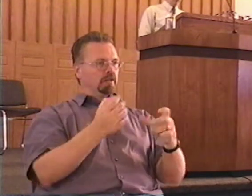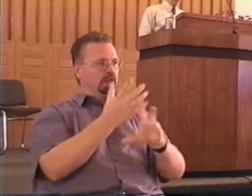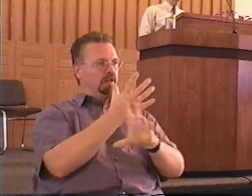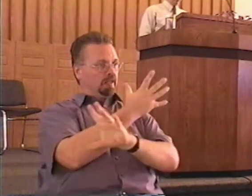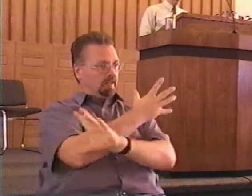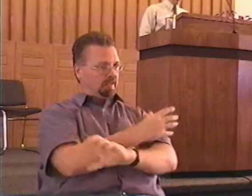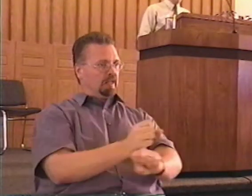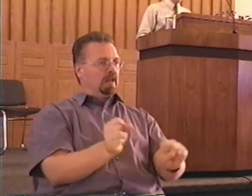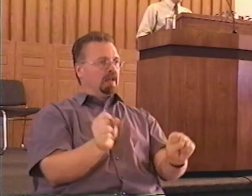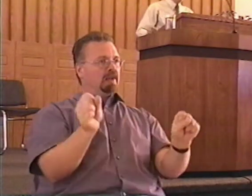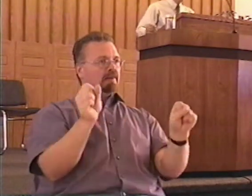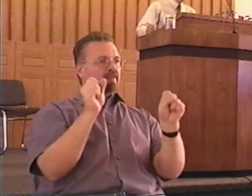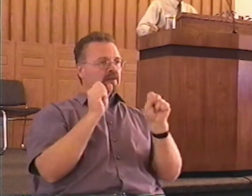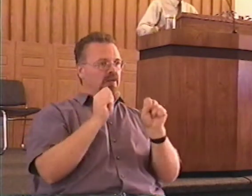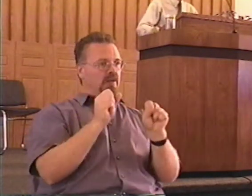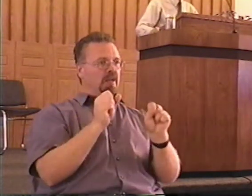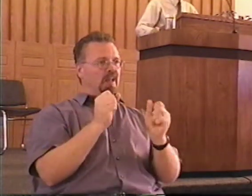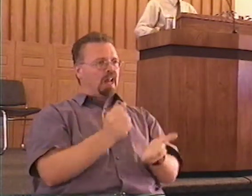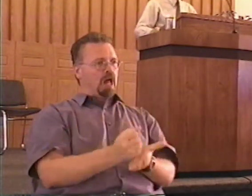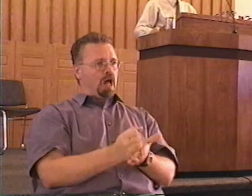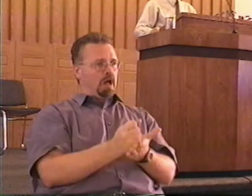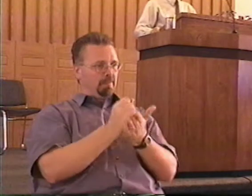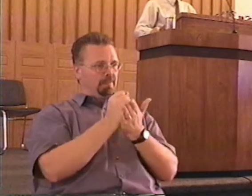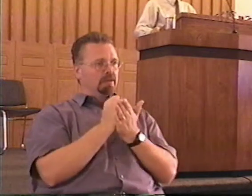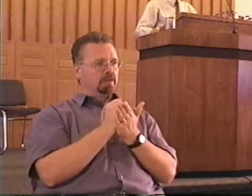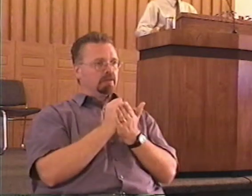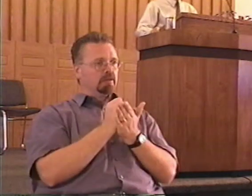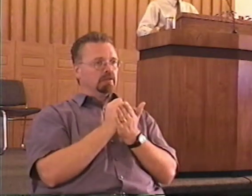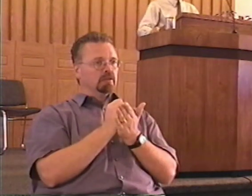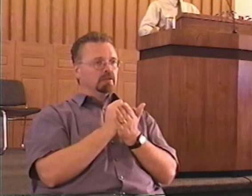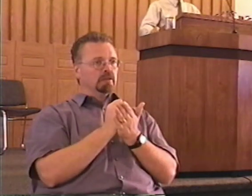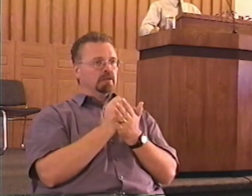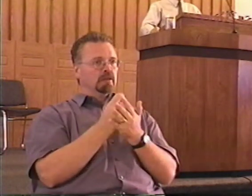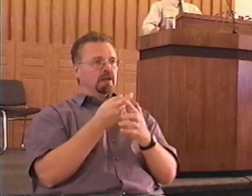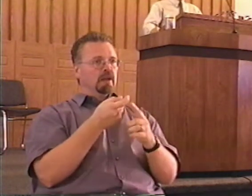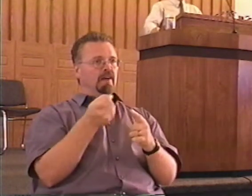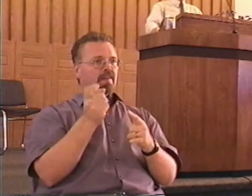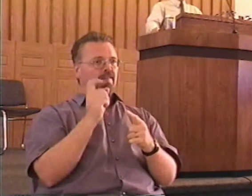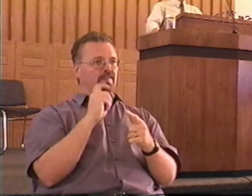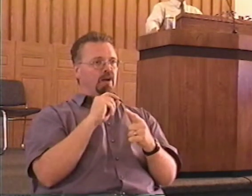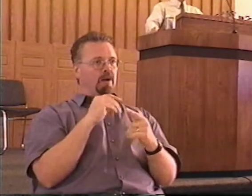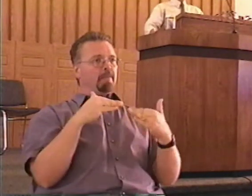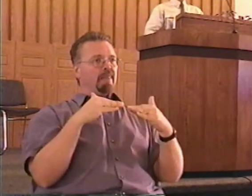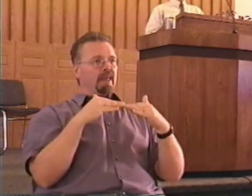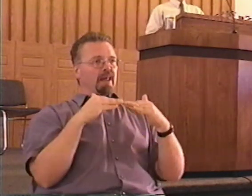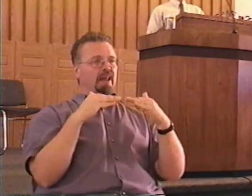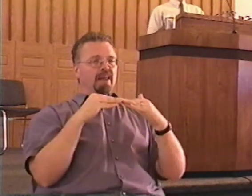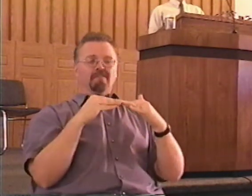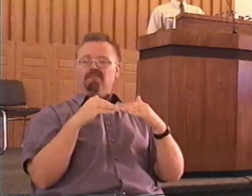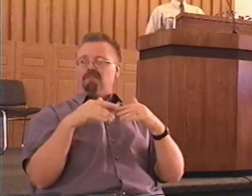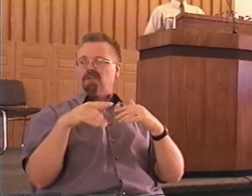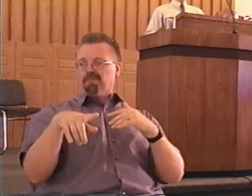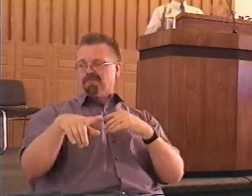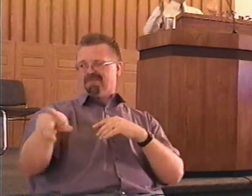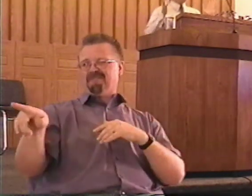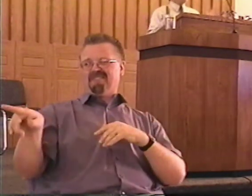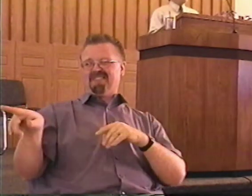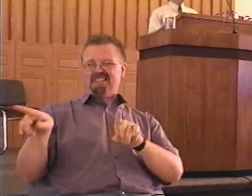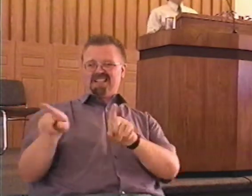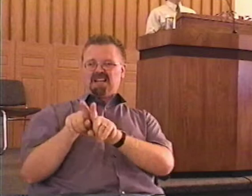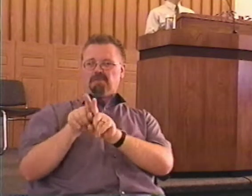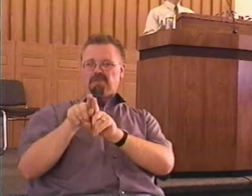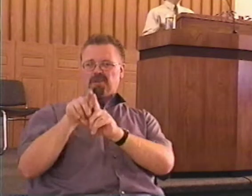saved and helped from the leaven of the Pharisees, which